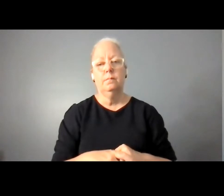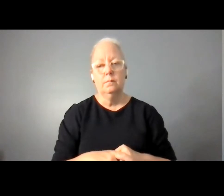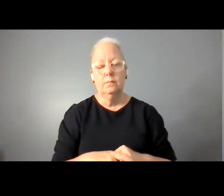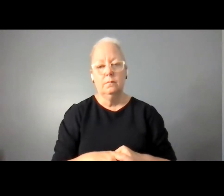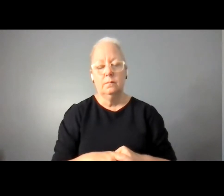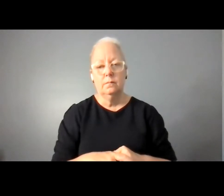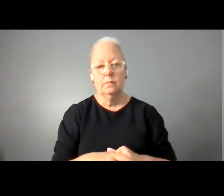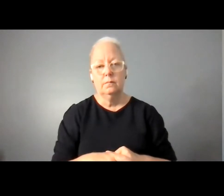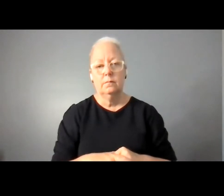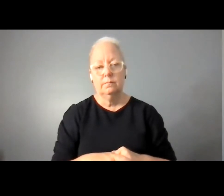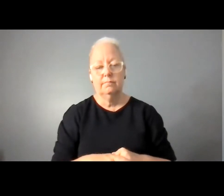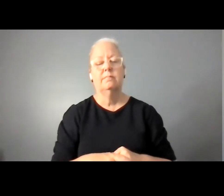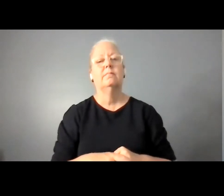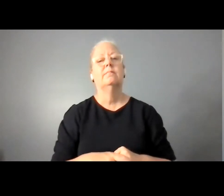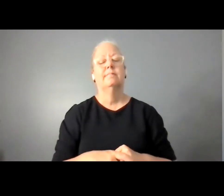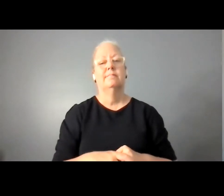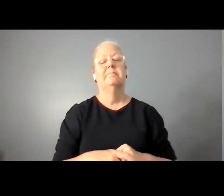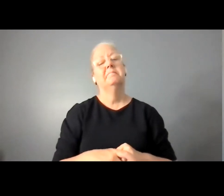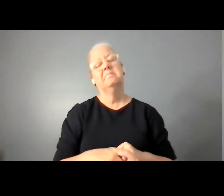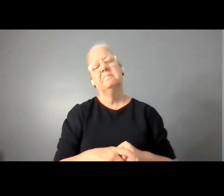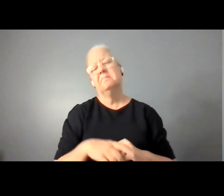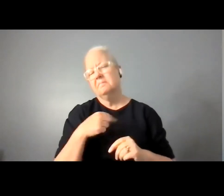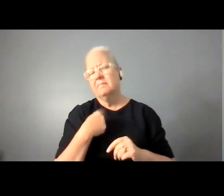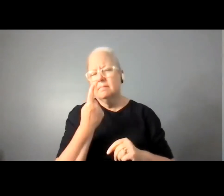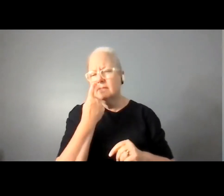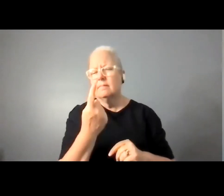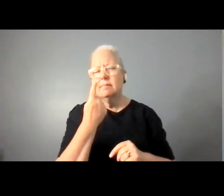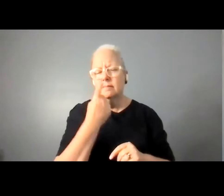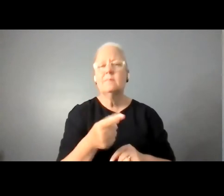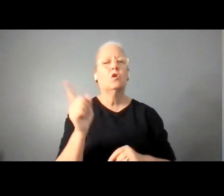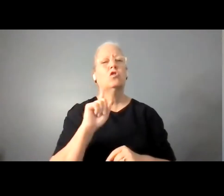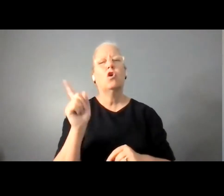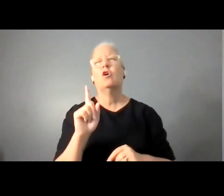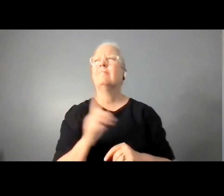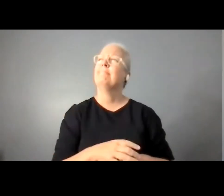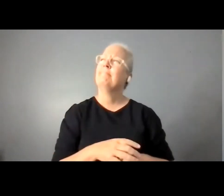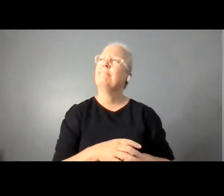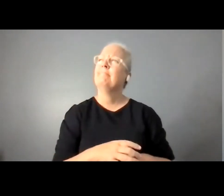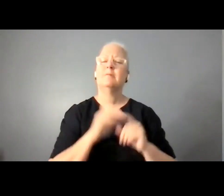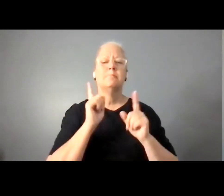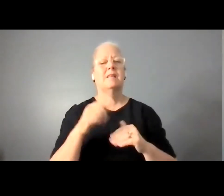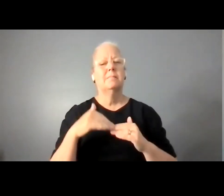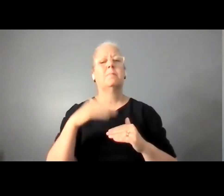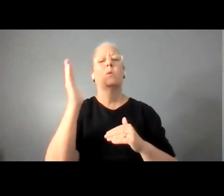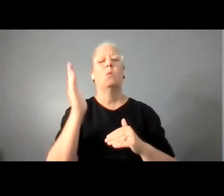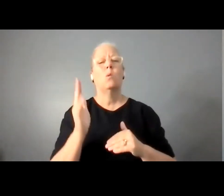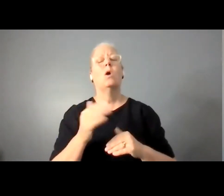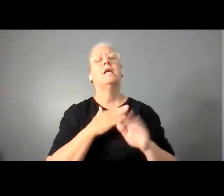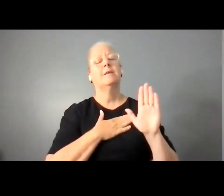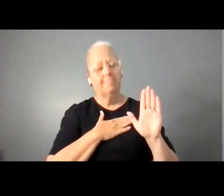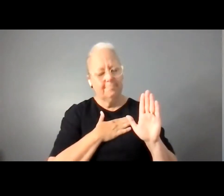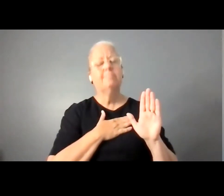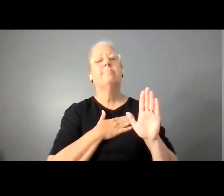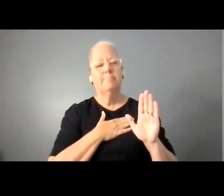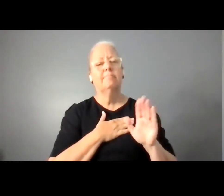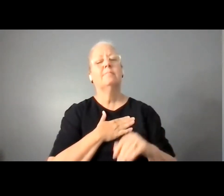commitment. In the society, we as youth with disability, we are not given time to be committed like